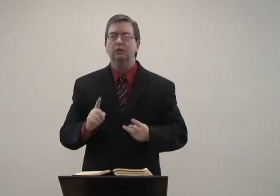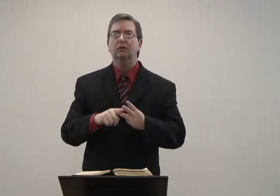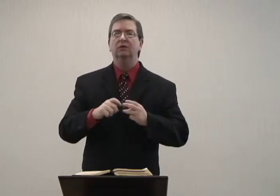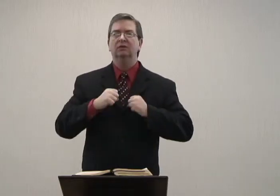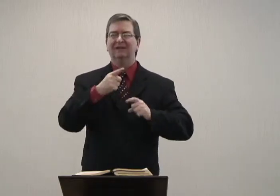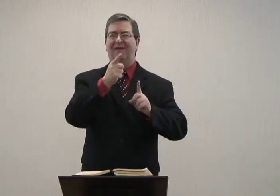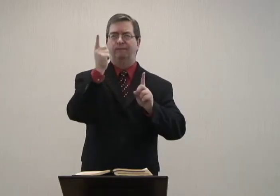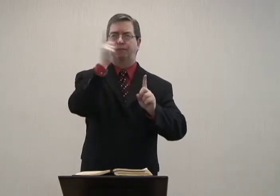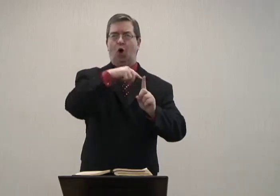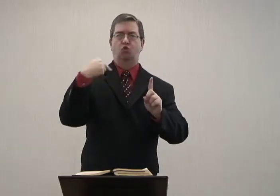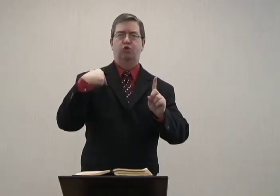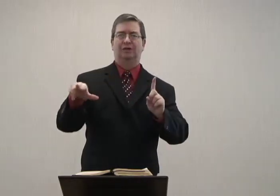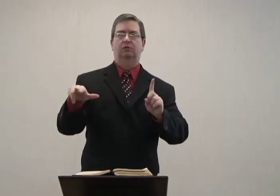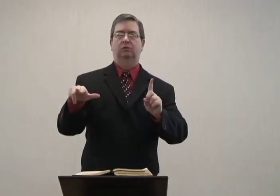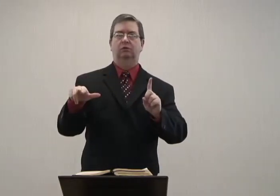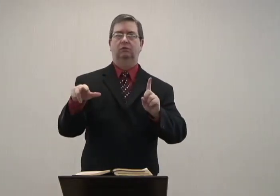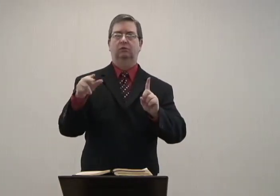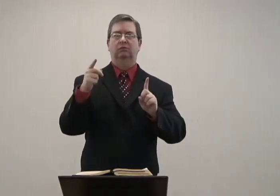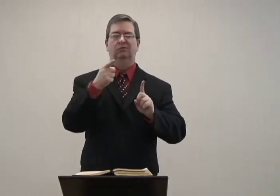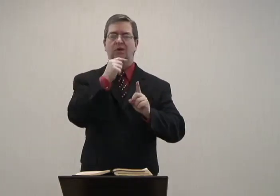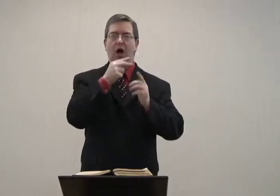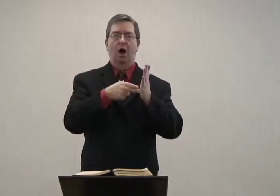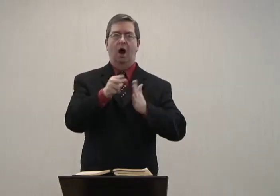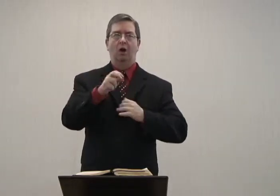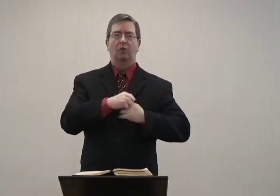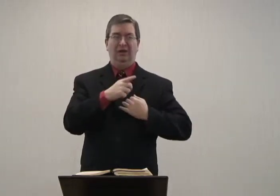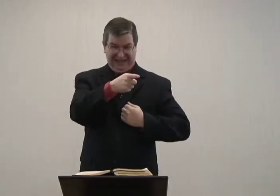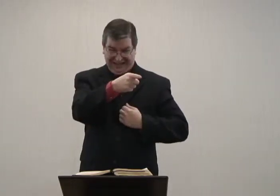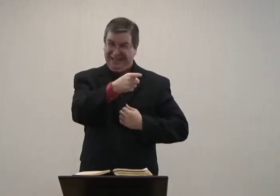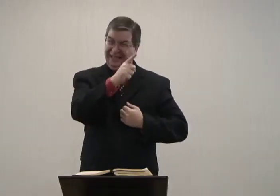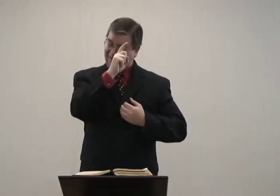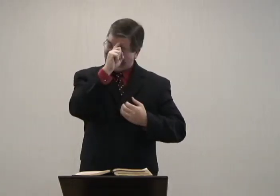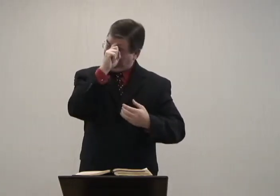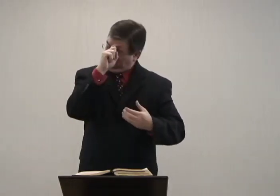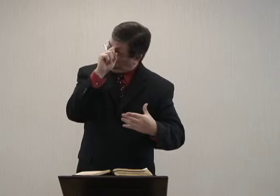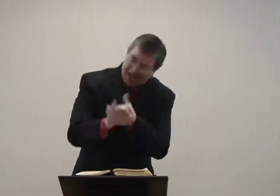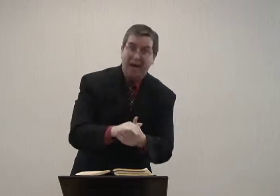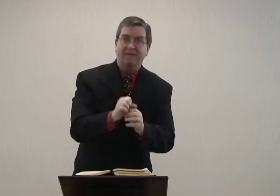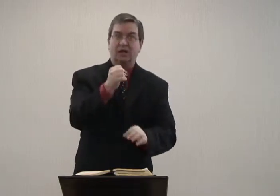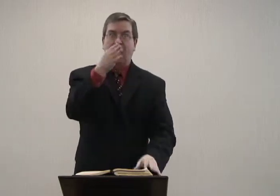and the priests and false religion, not honest. God,